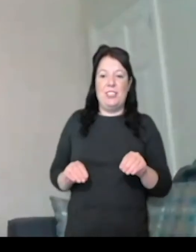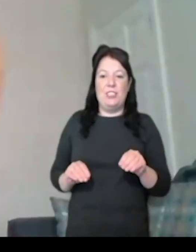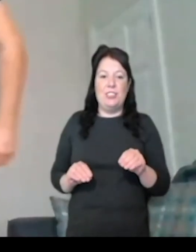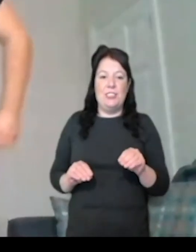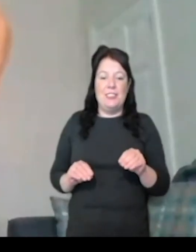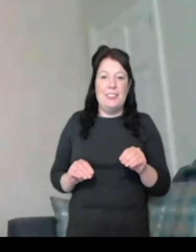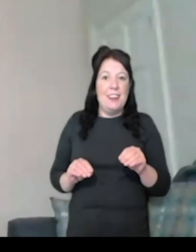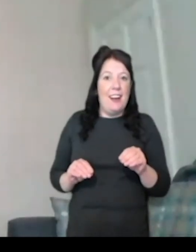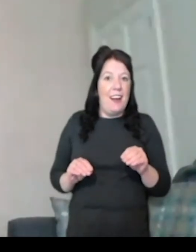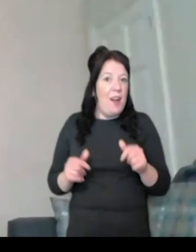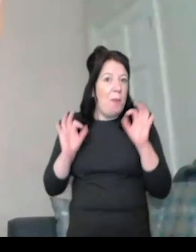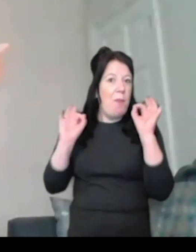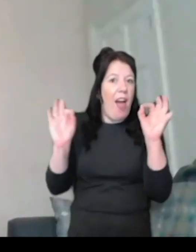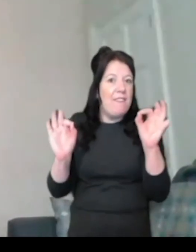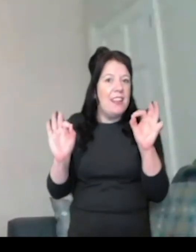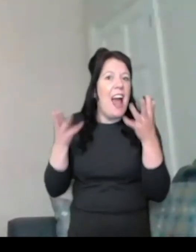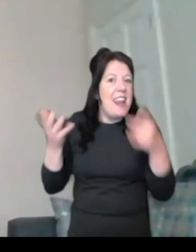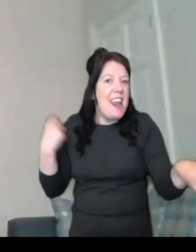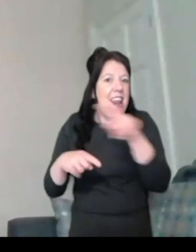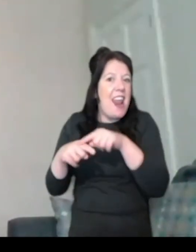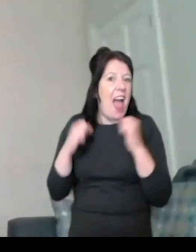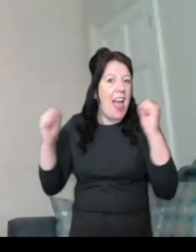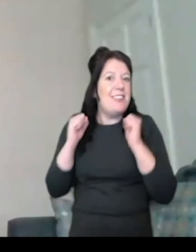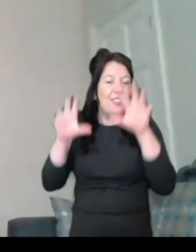Smashed it and relax.